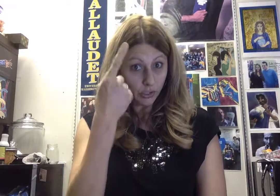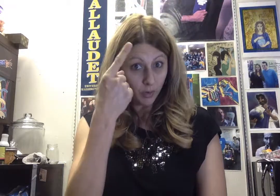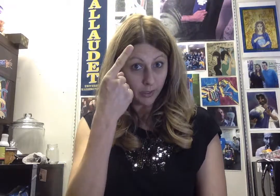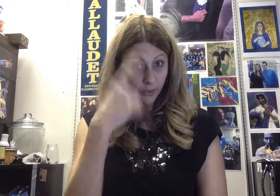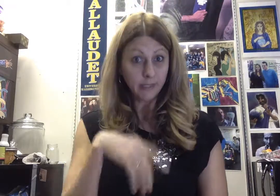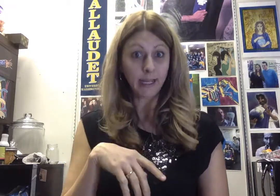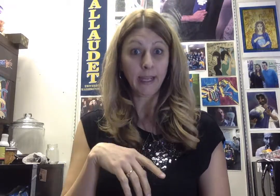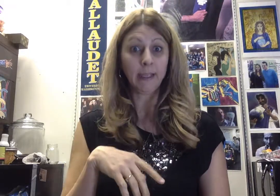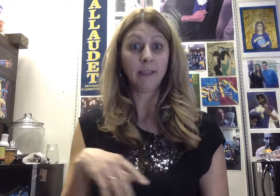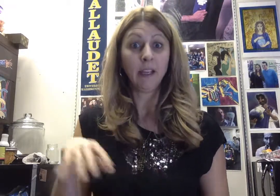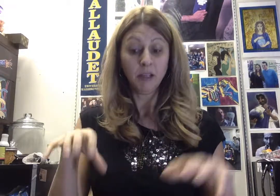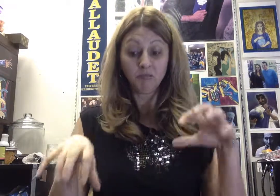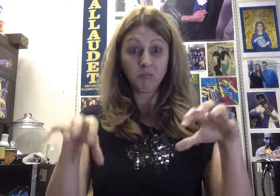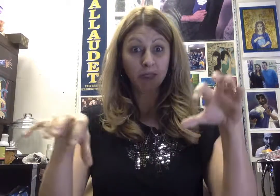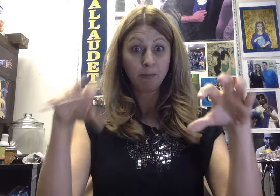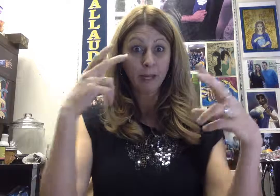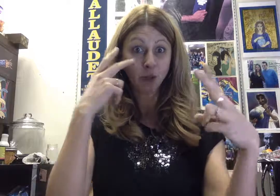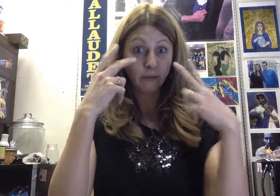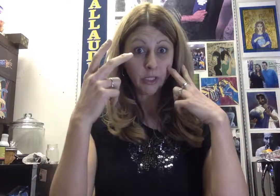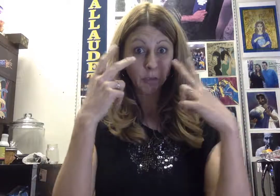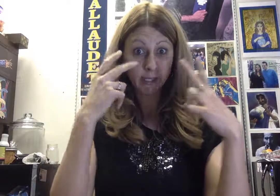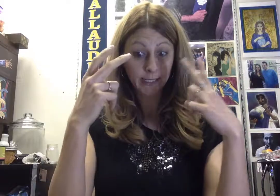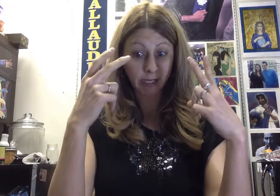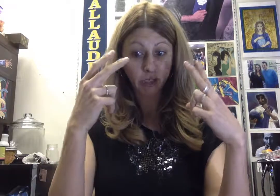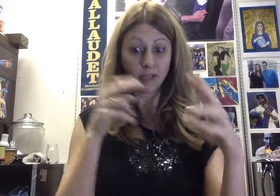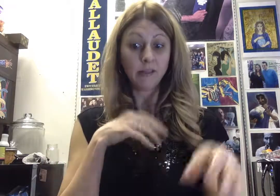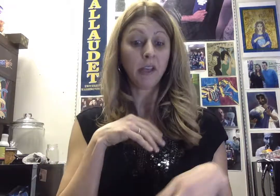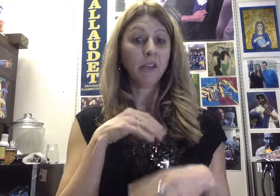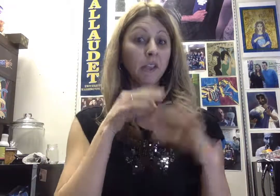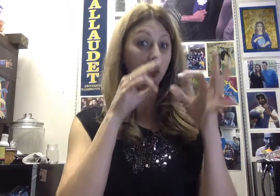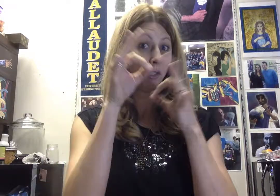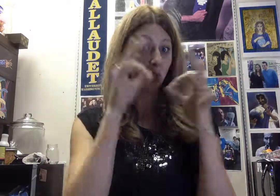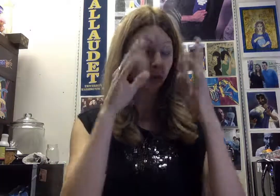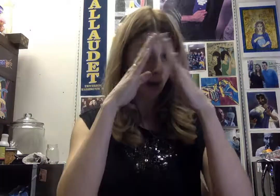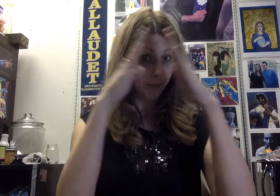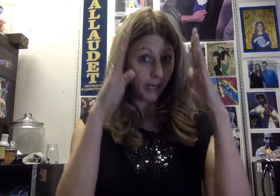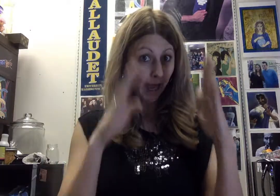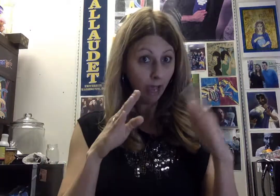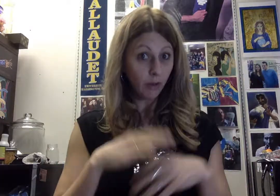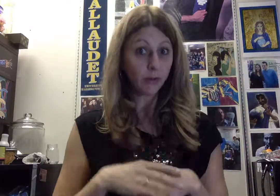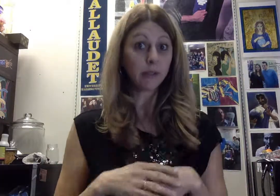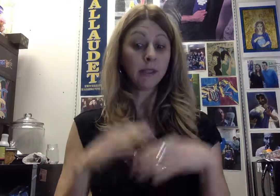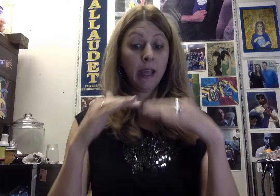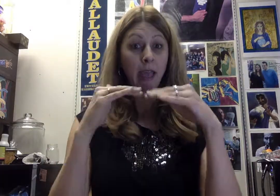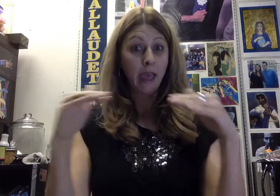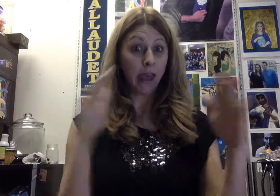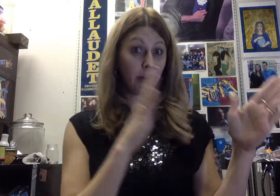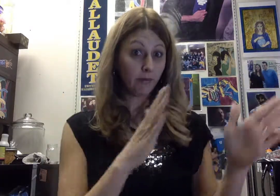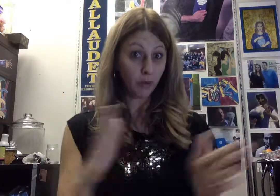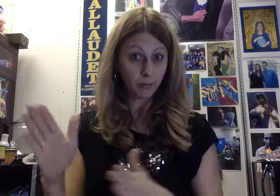you understand spatial visualization such as describing a house and a floor